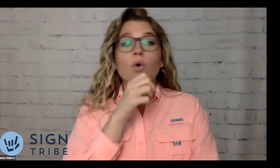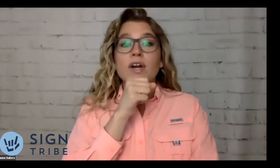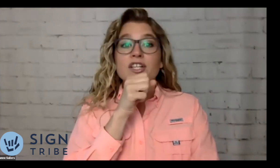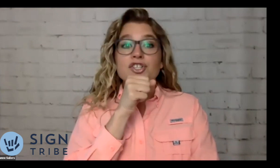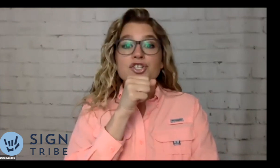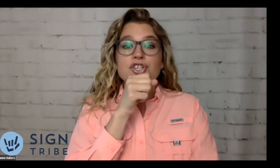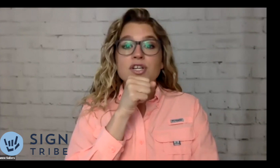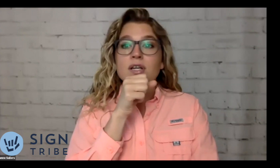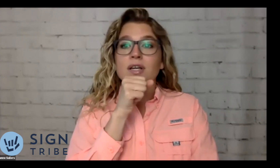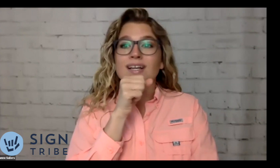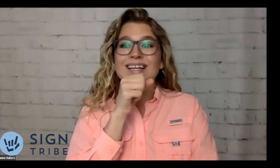orange,